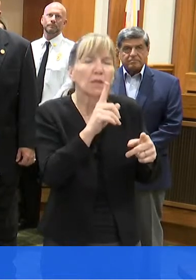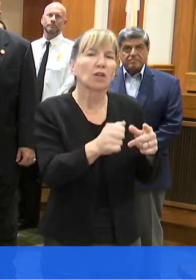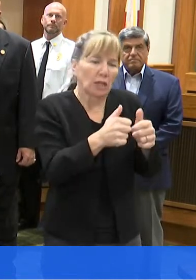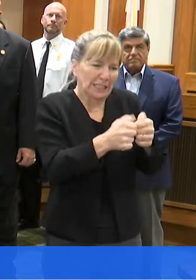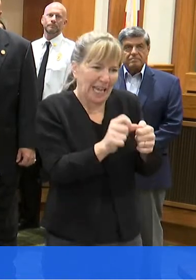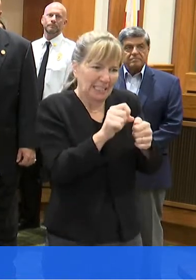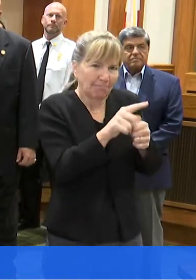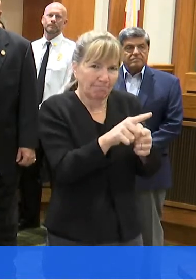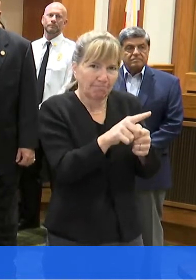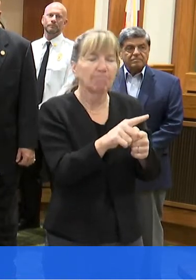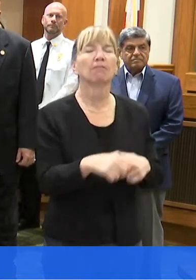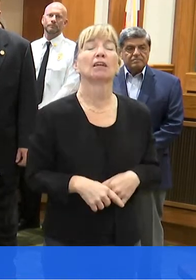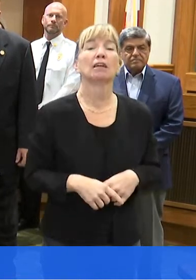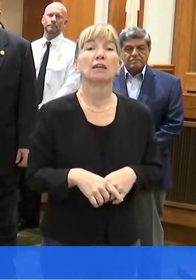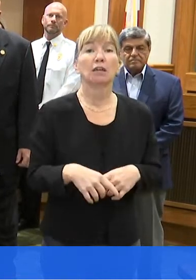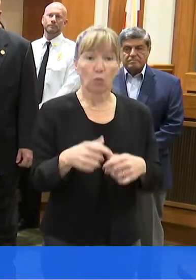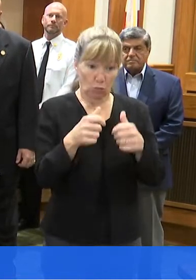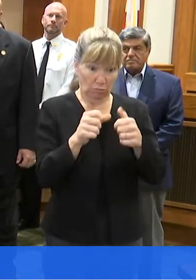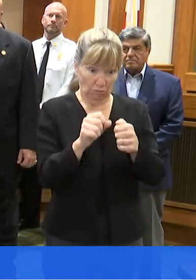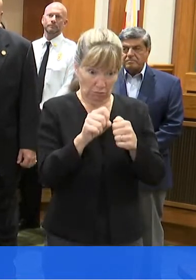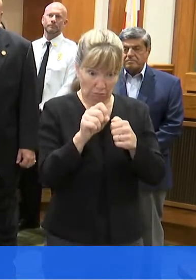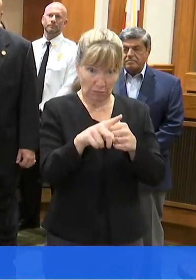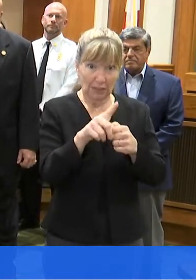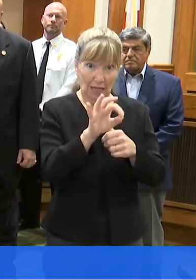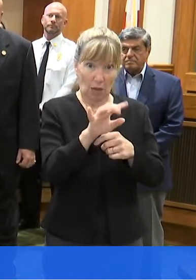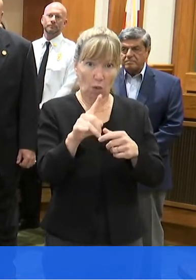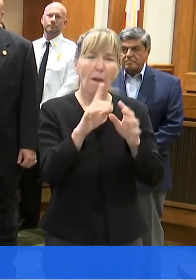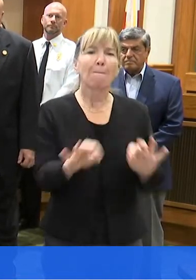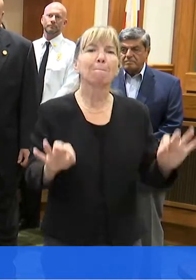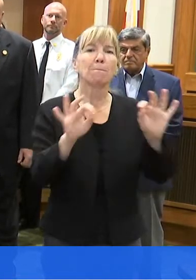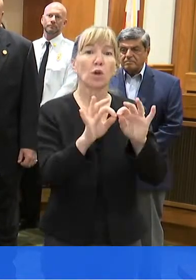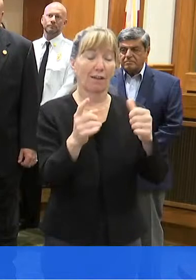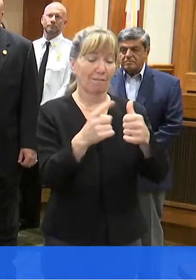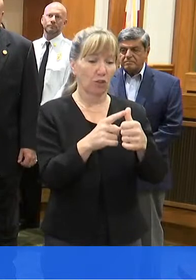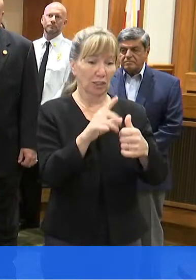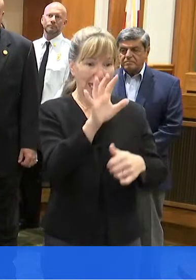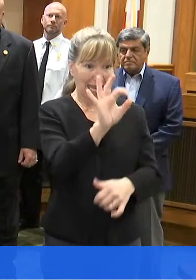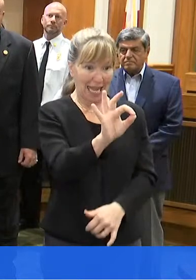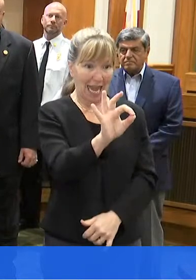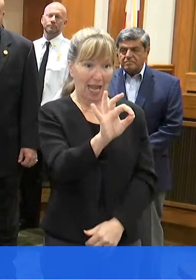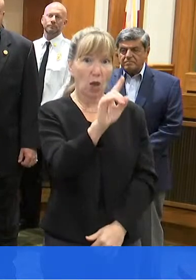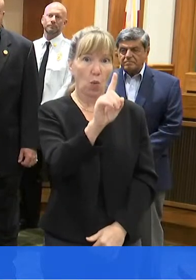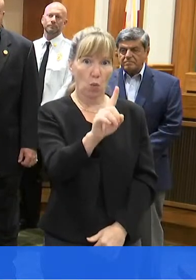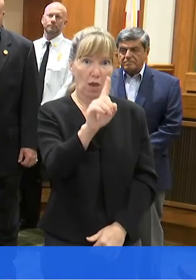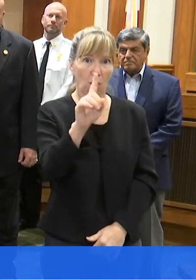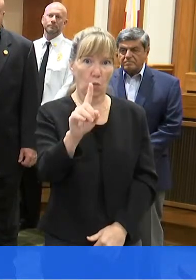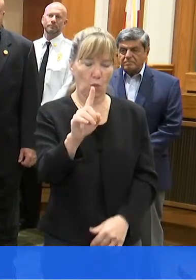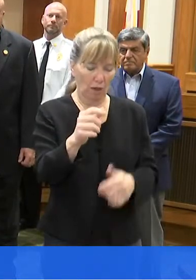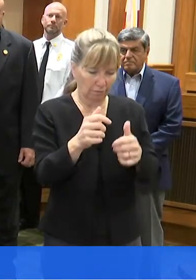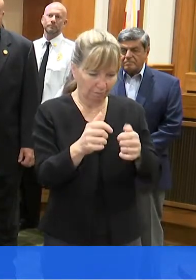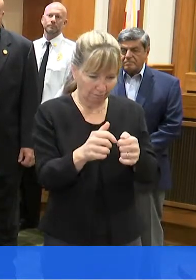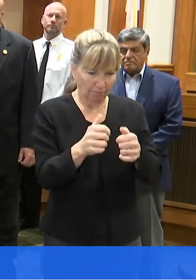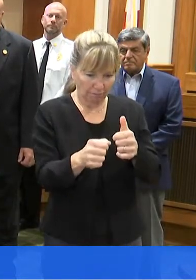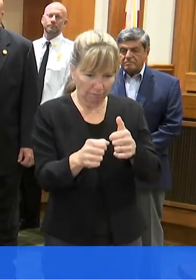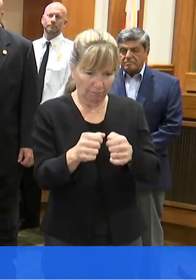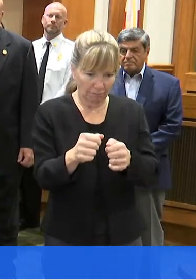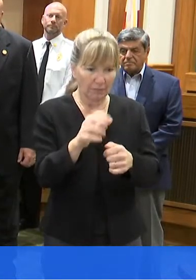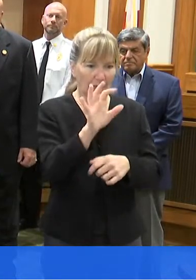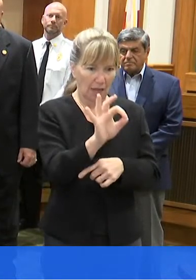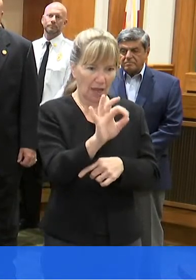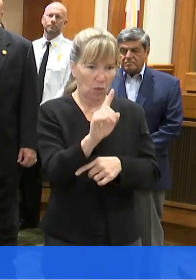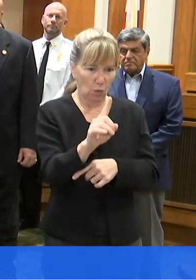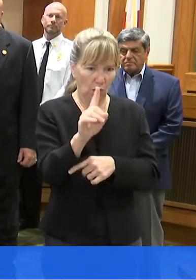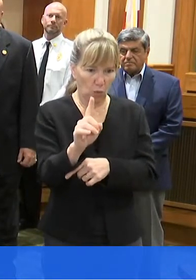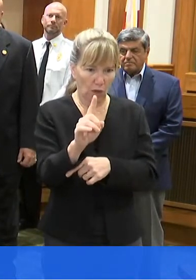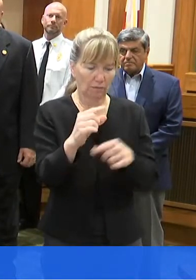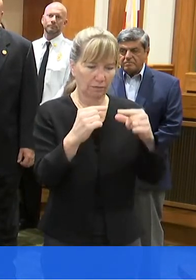few key things to remember. First, enter 911 in the to field of your text messaging application.